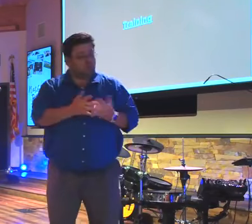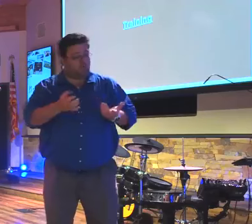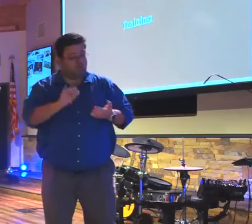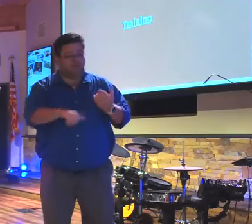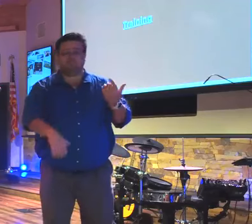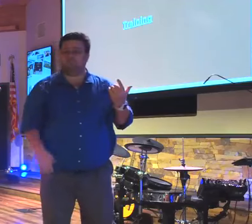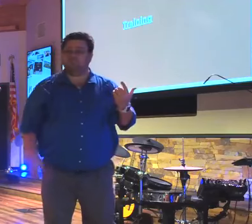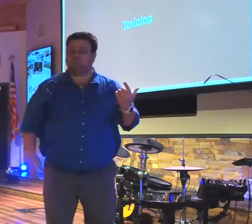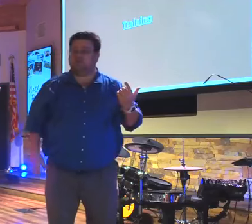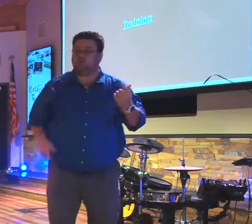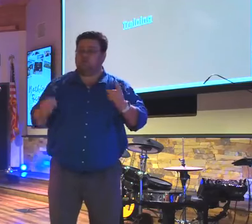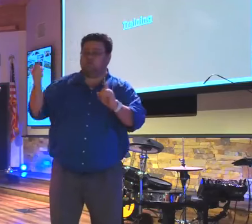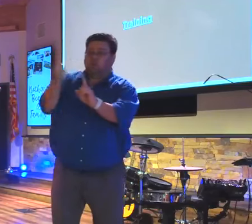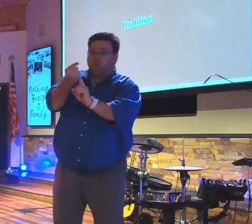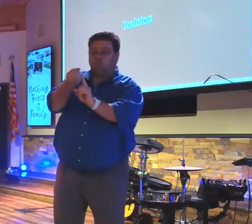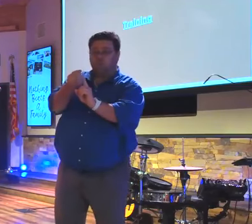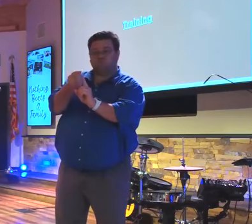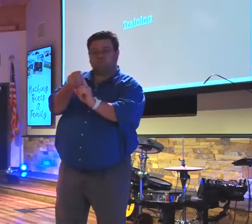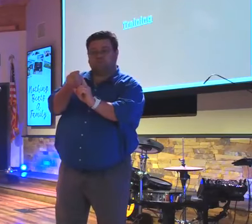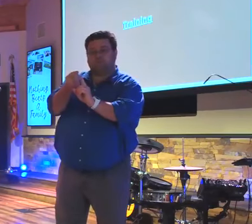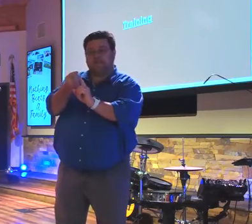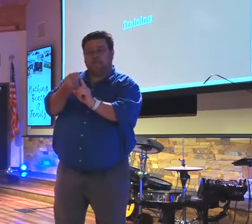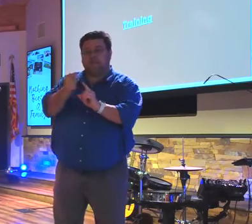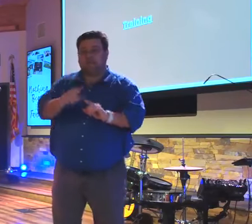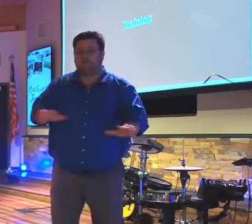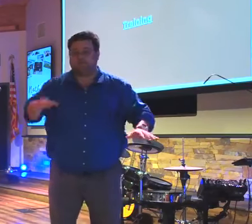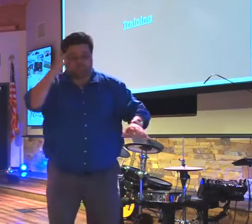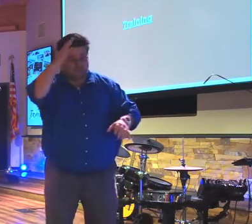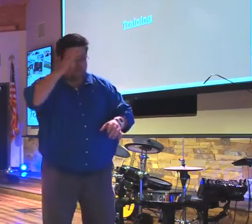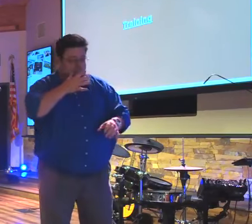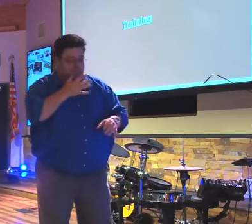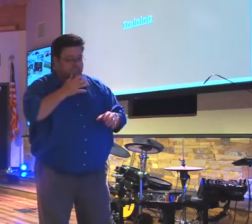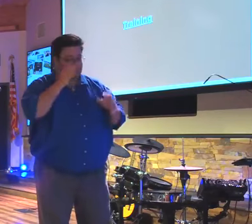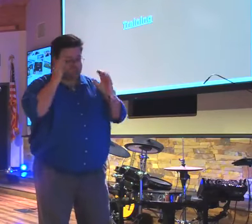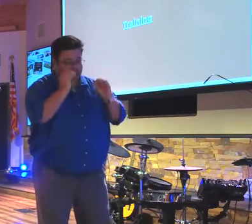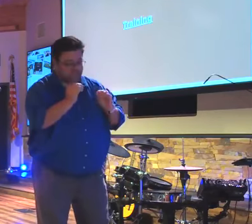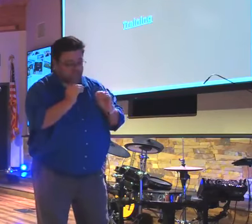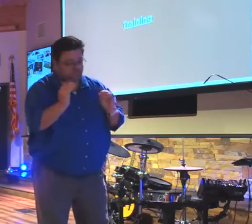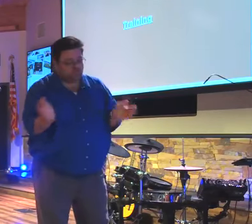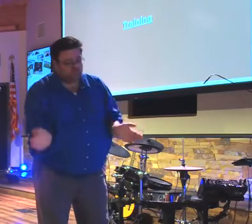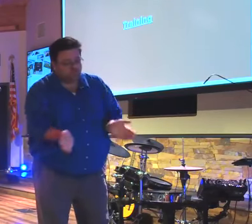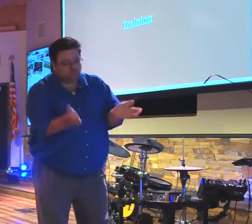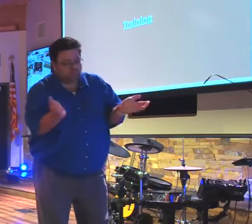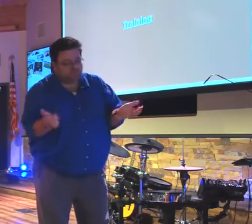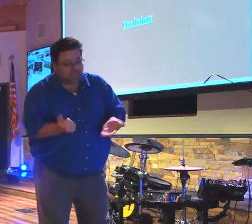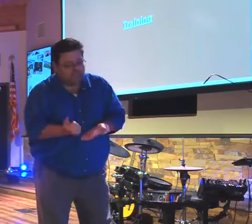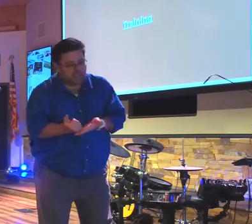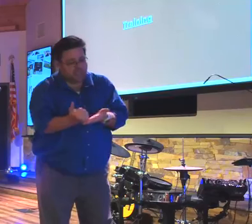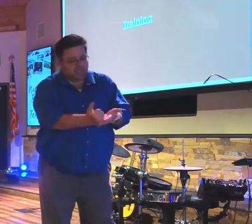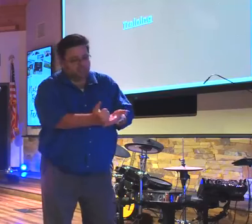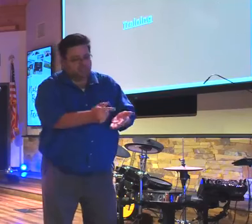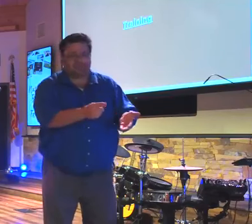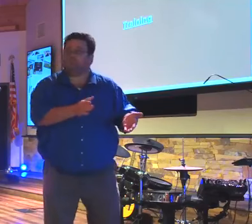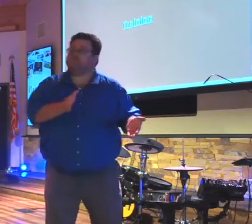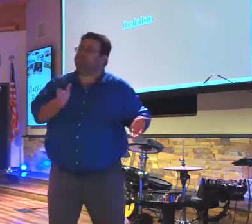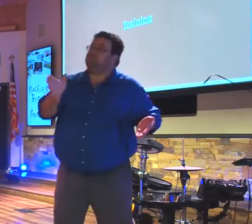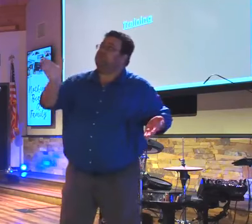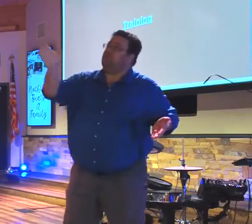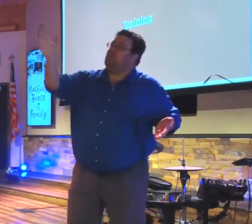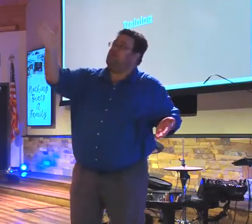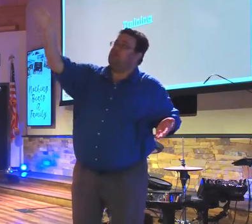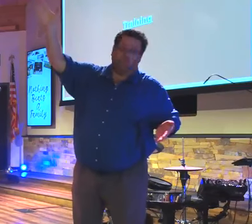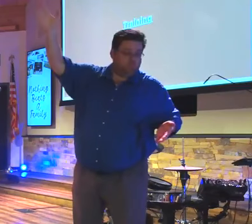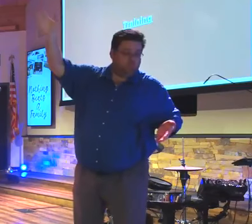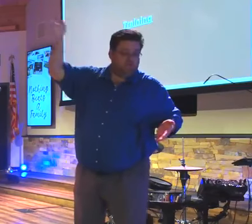That's the goal. And as parents, our training should involve encouraging them, helping them to follow that